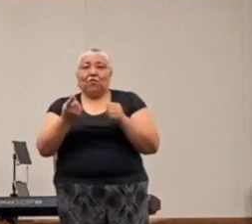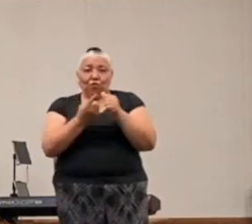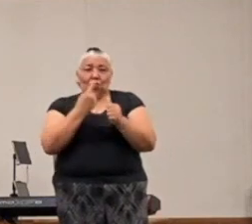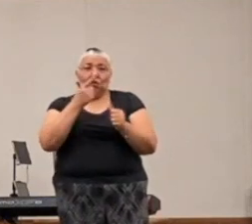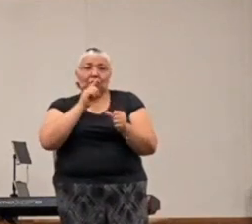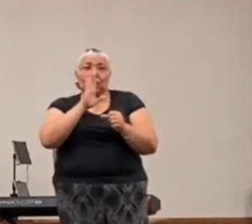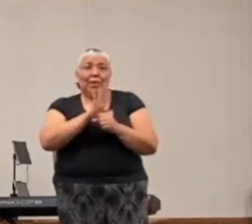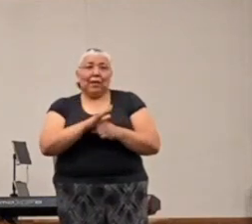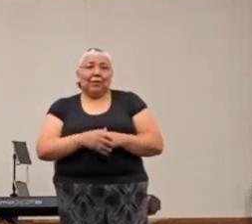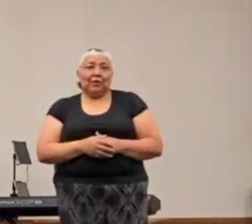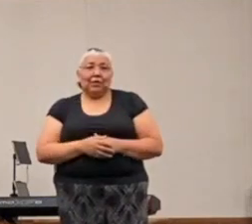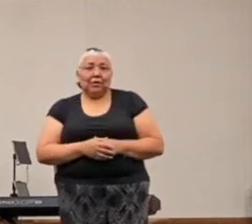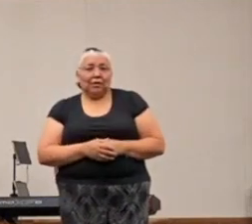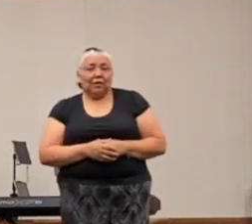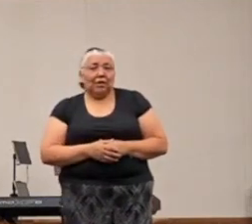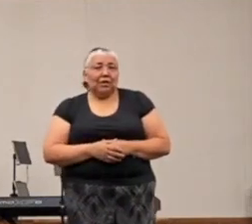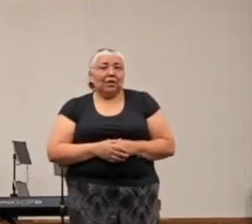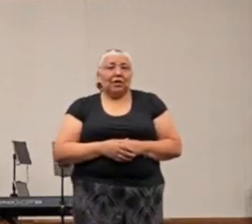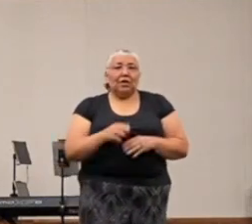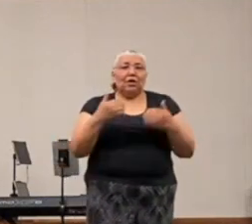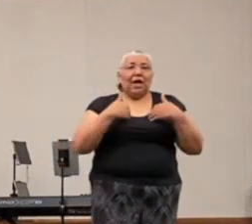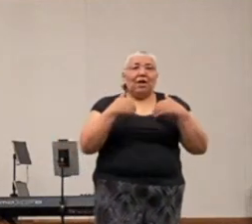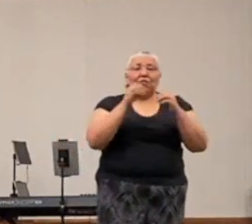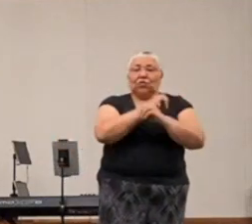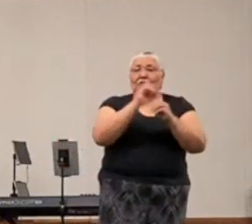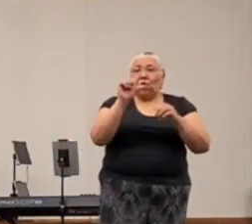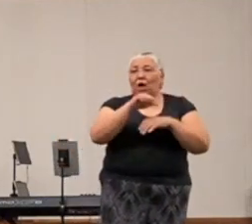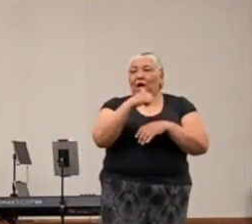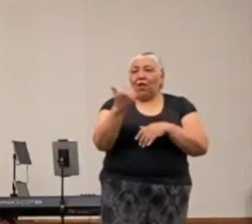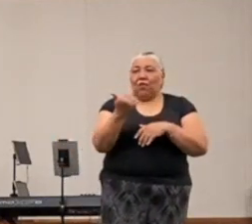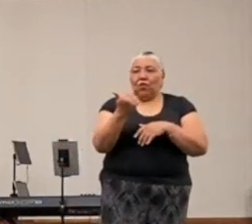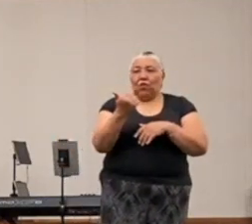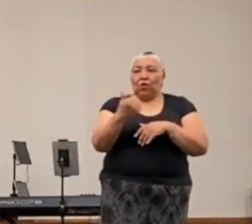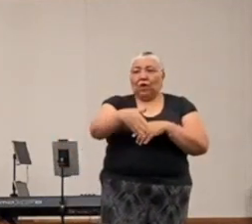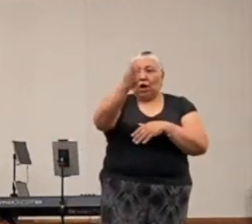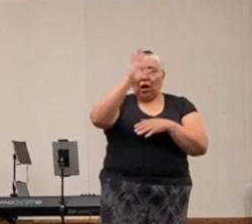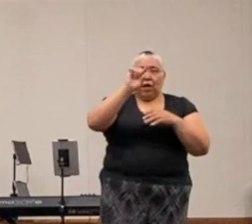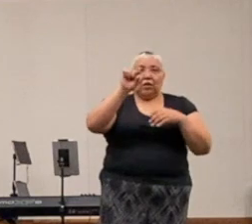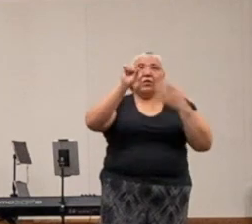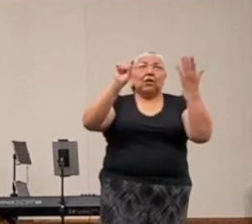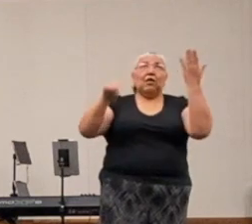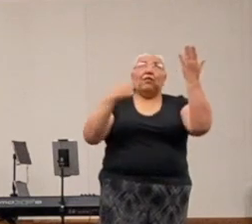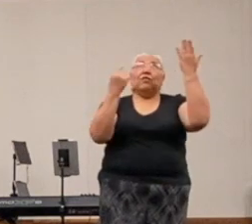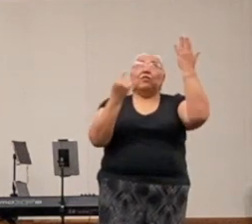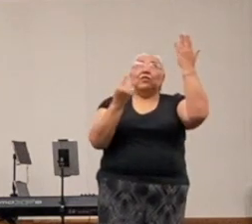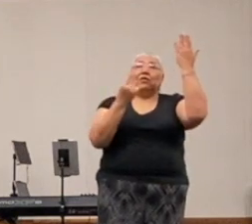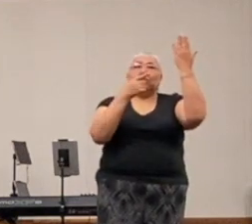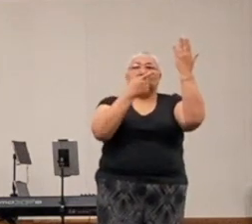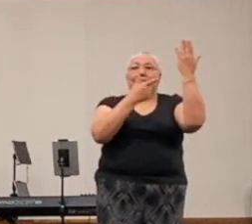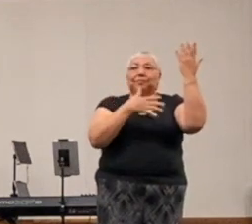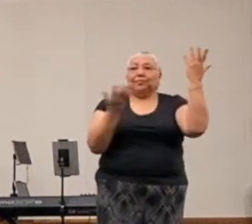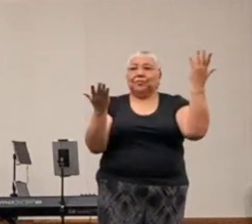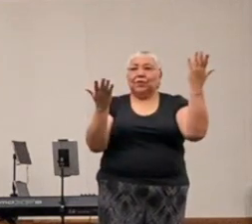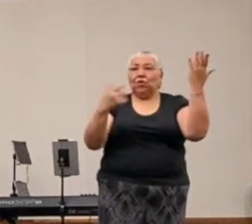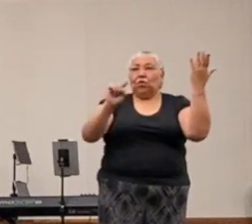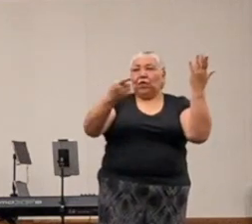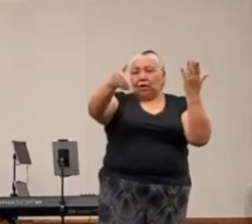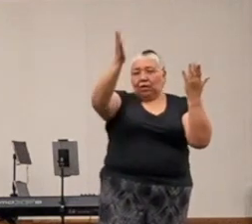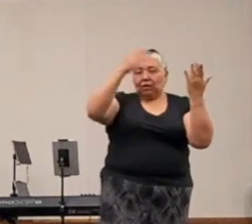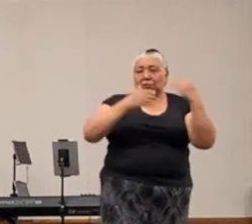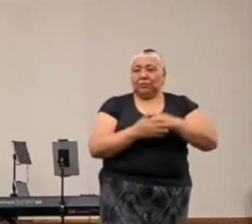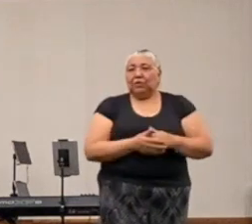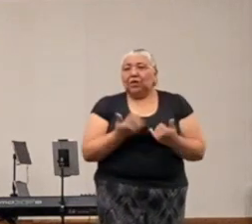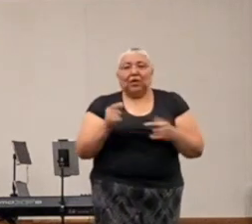commandment. You shall have no other God besides me. You can't get this wrong. You can't get this one wrong